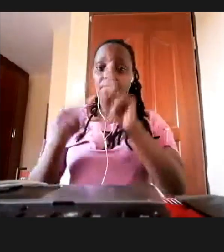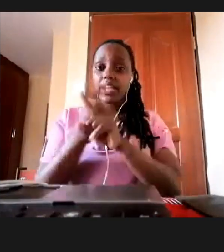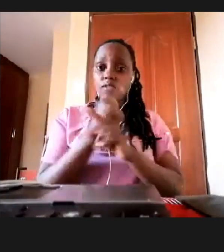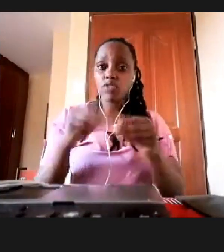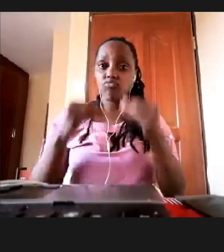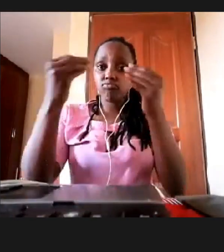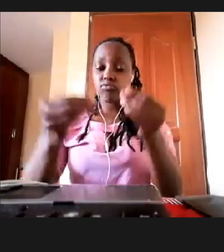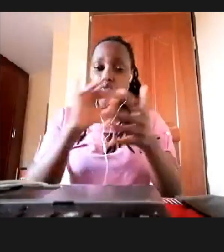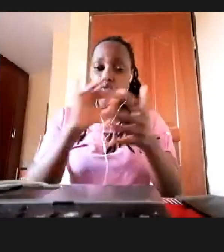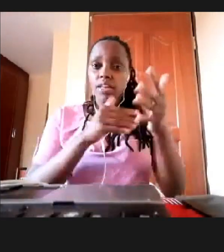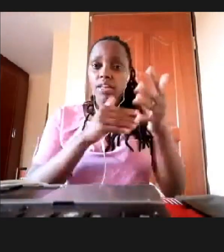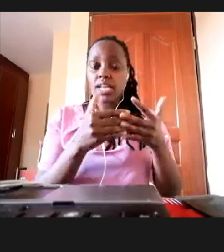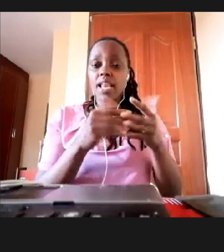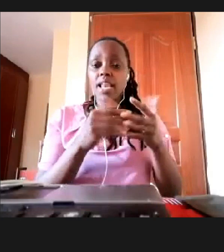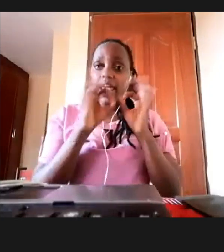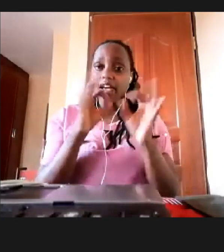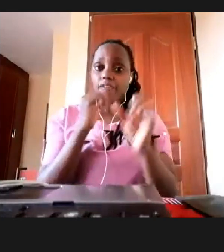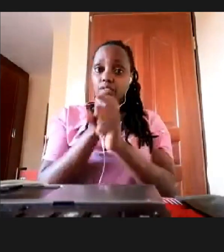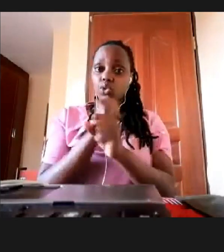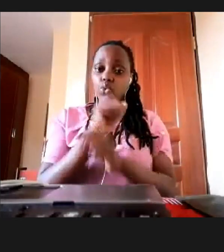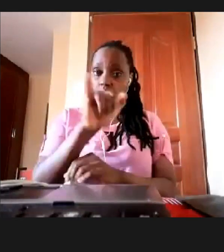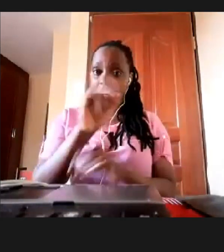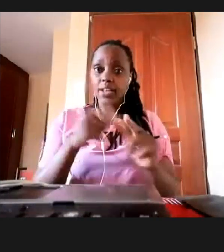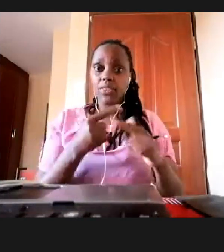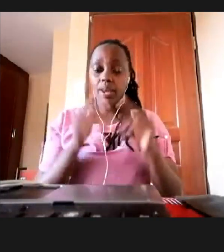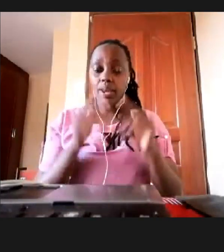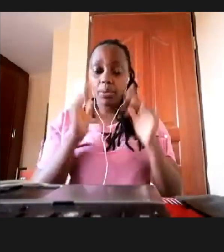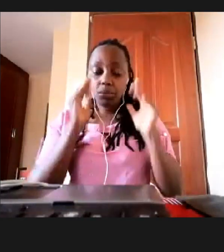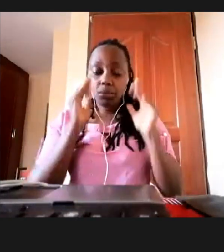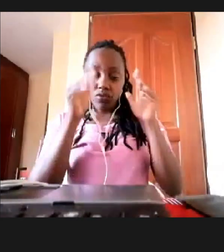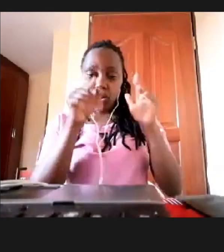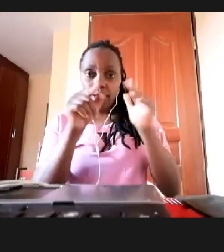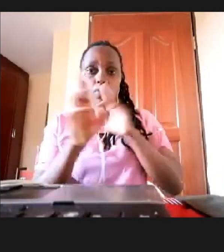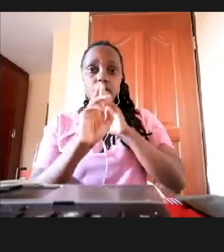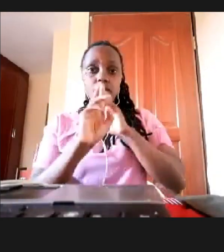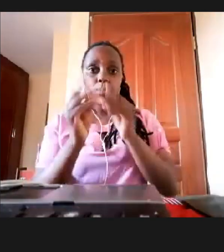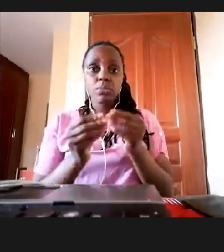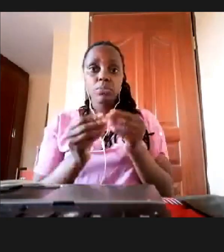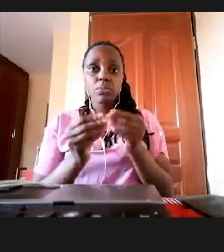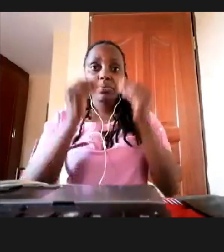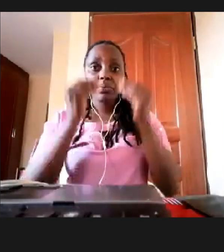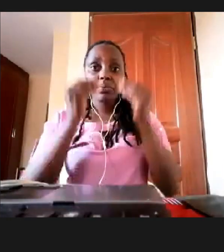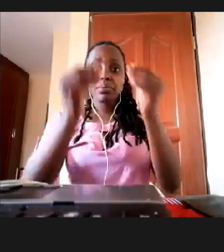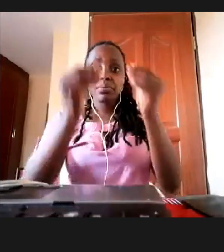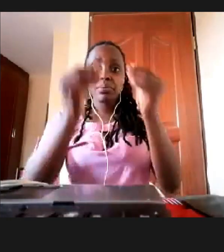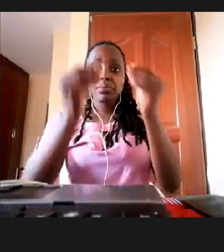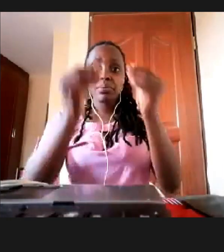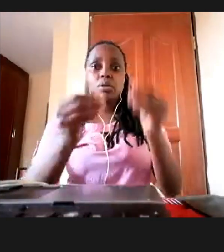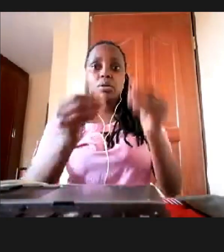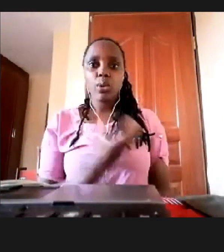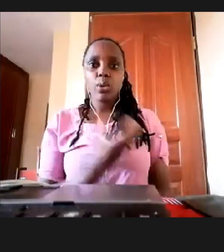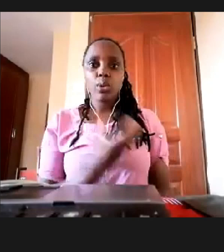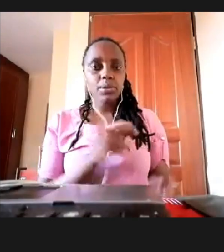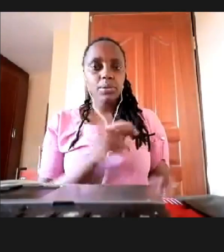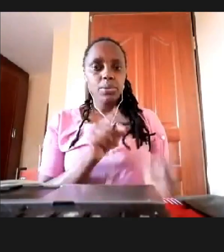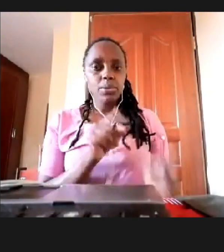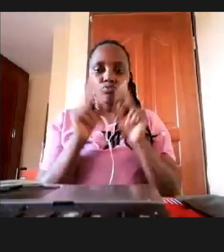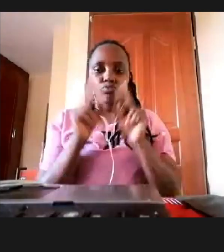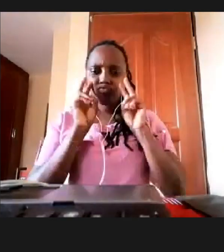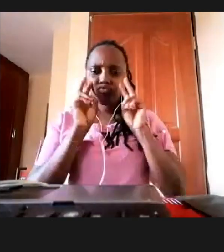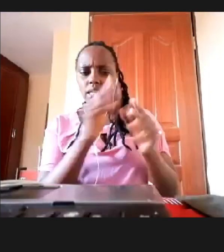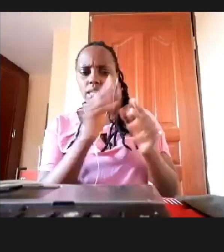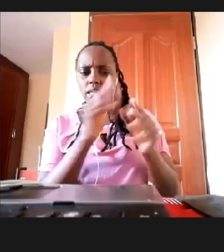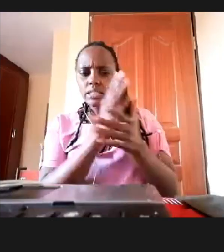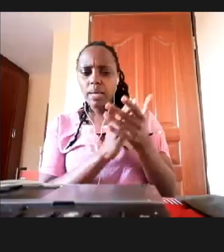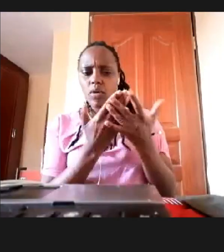provisions of the Charter. And if they are doing so, look at the reports they are submitting to the committee, look at any shortcomings that may be